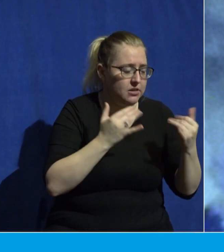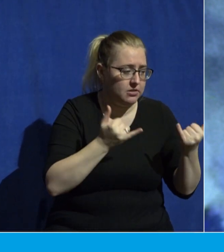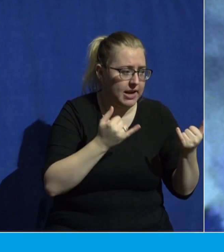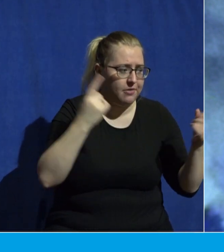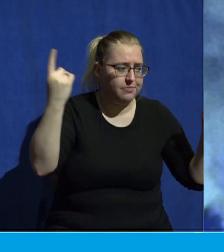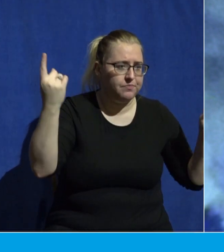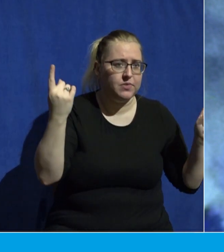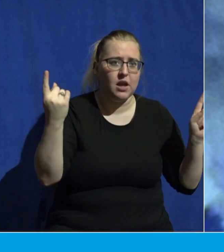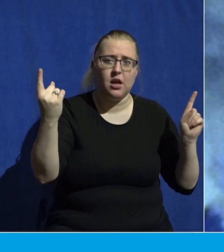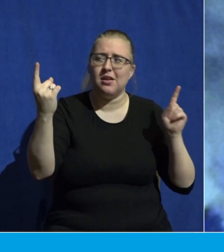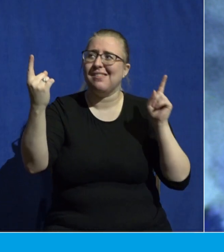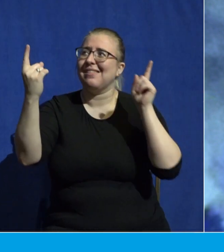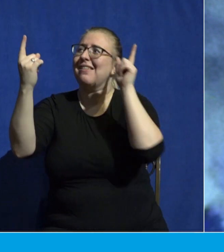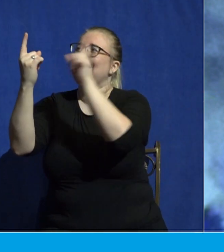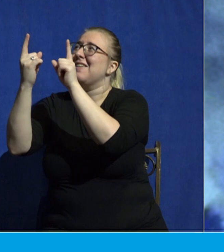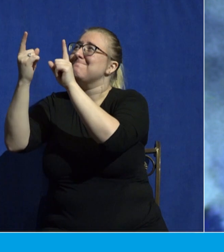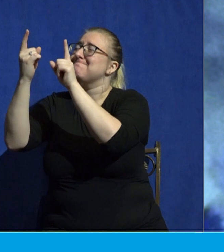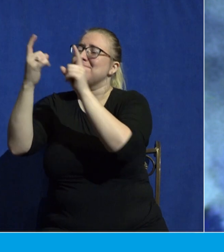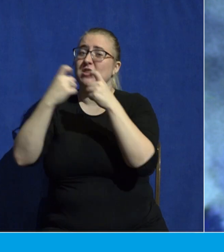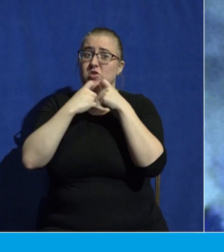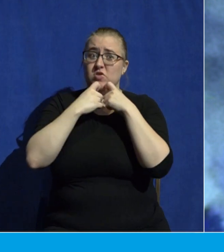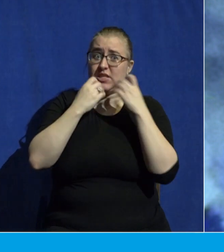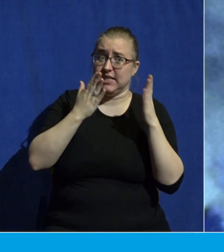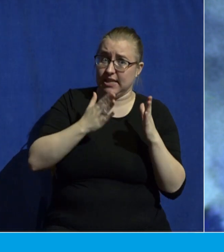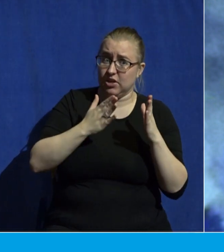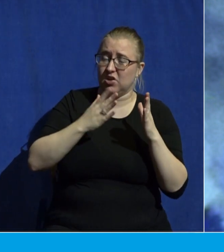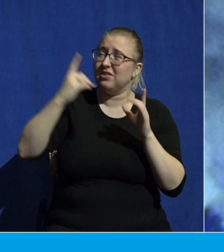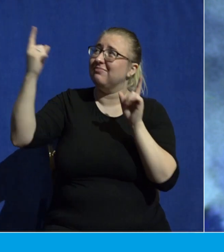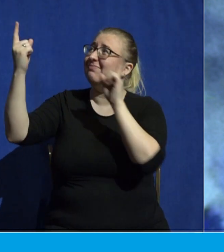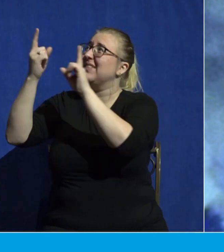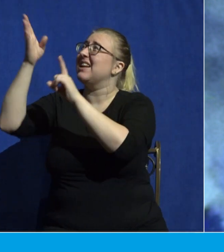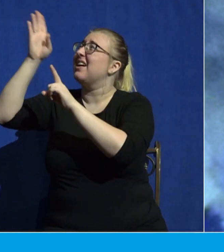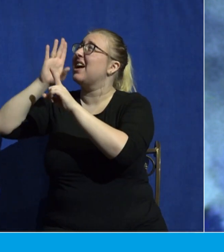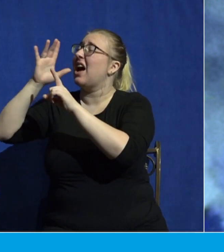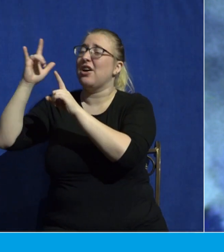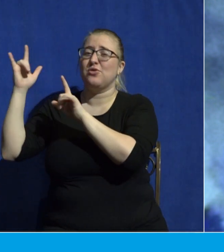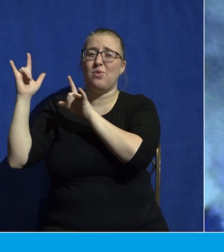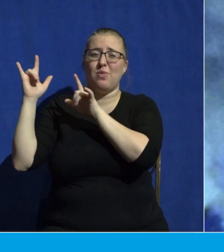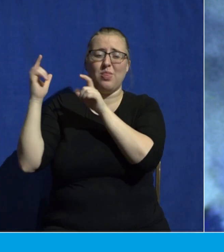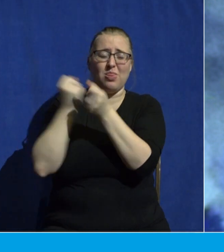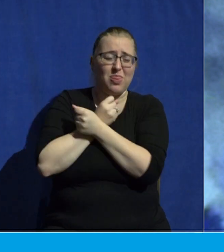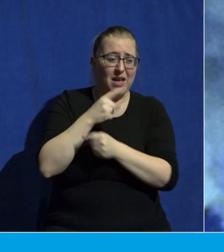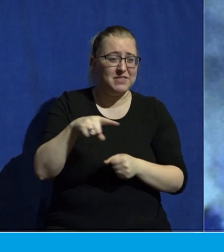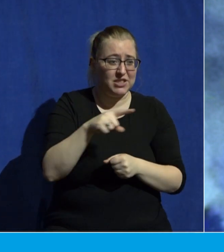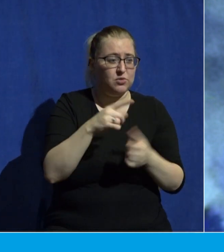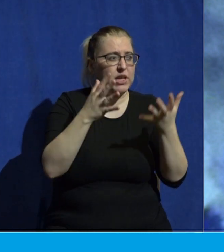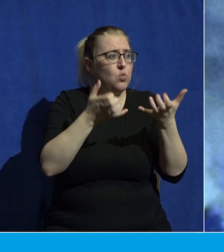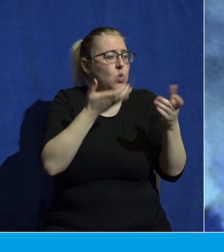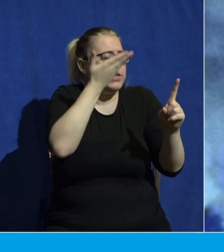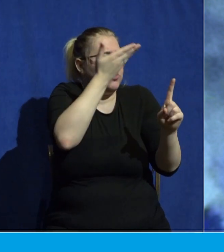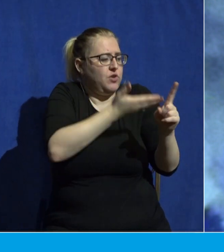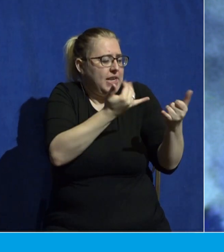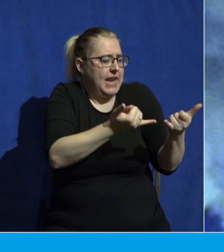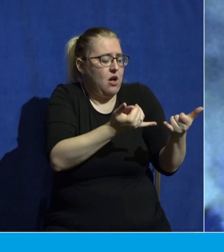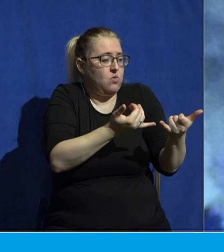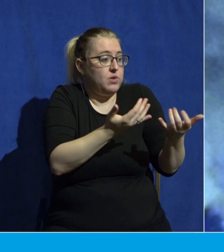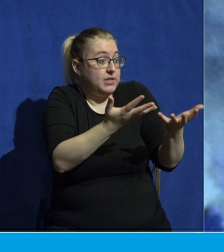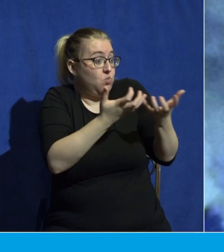to a God who loves you. He wants you as you are. He does not want anything from you, a sacrifice,